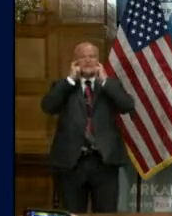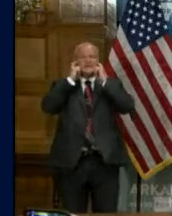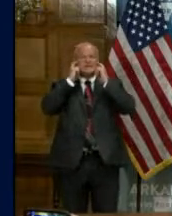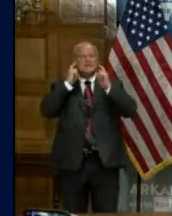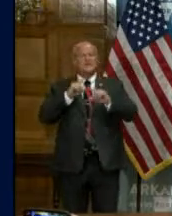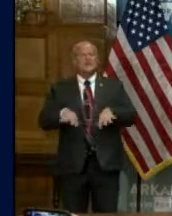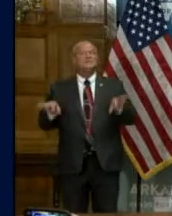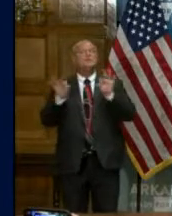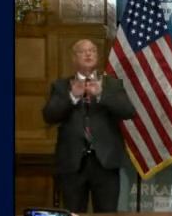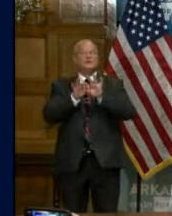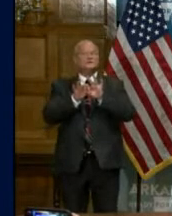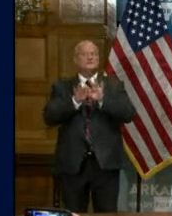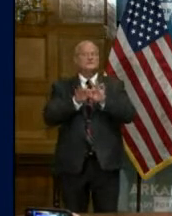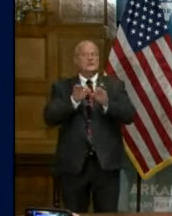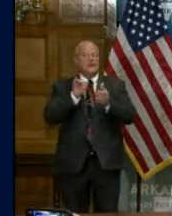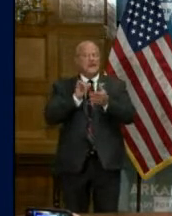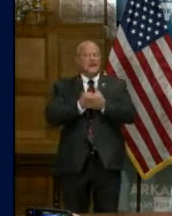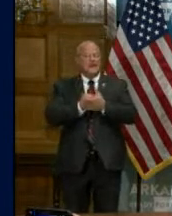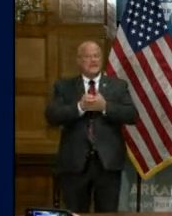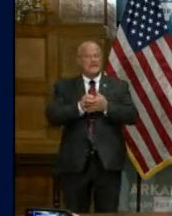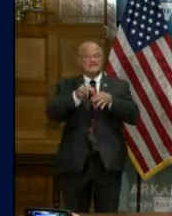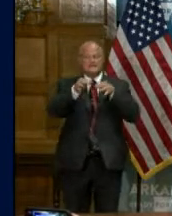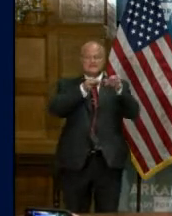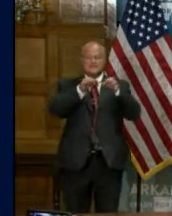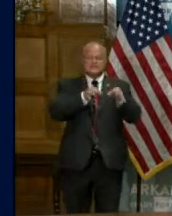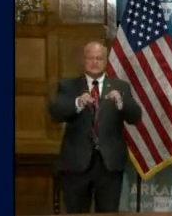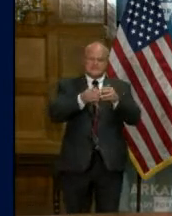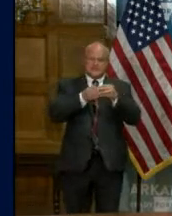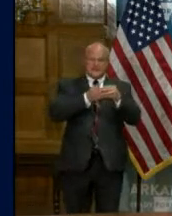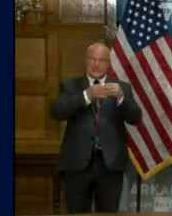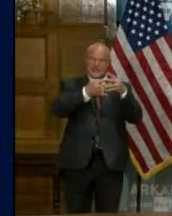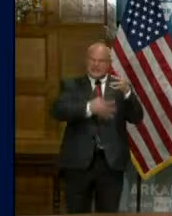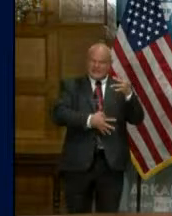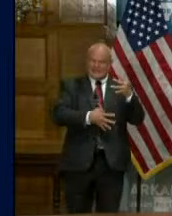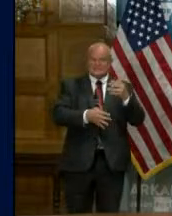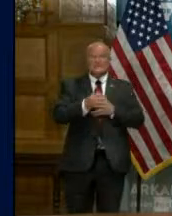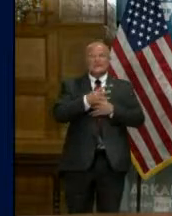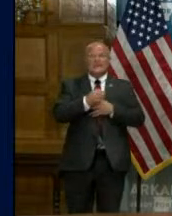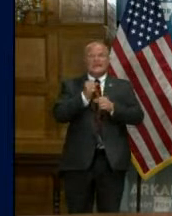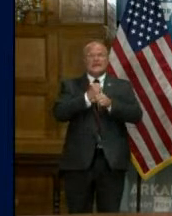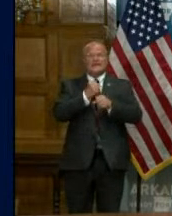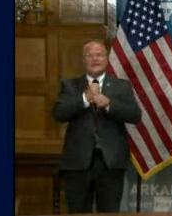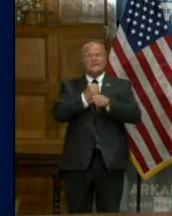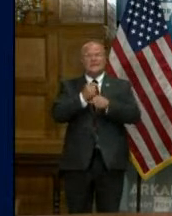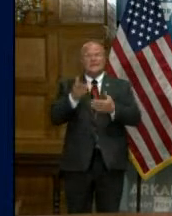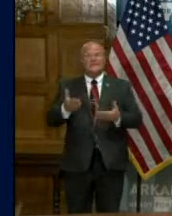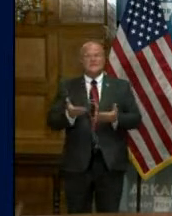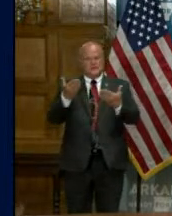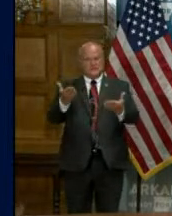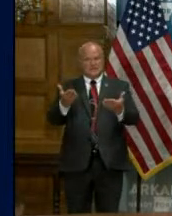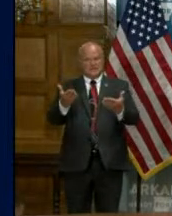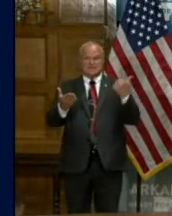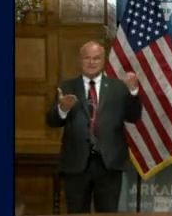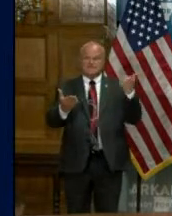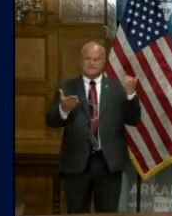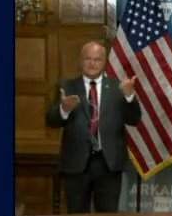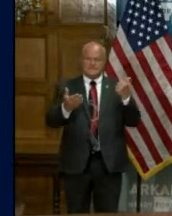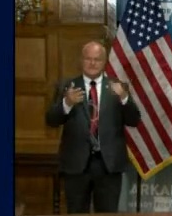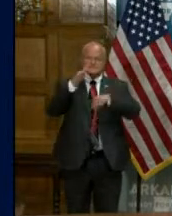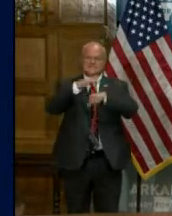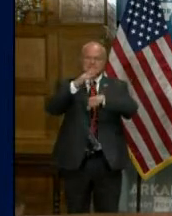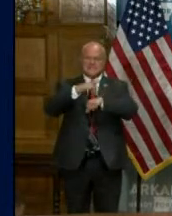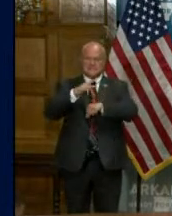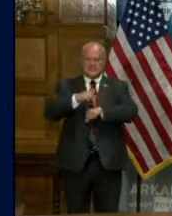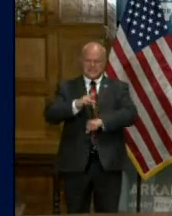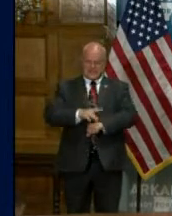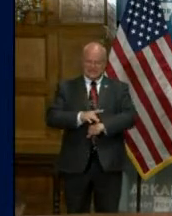make a difference. And so that's articulated in the guidance, and they make the following recommendations, and these are the